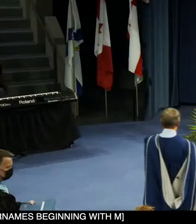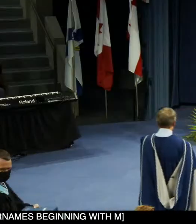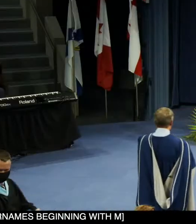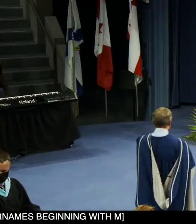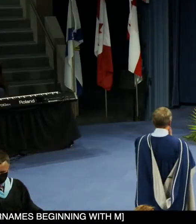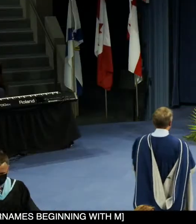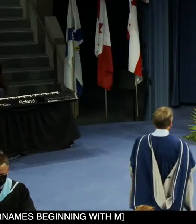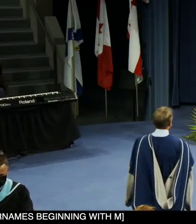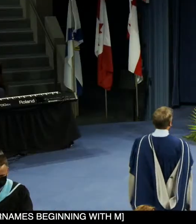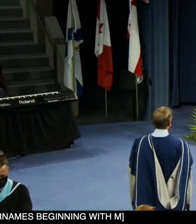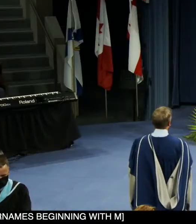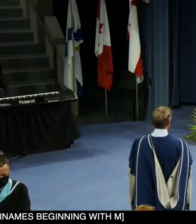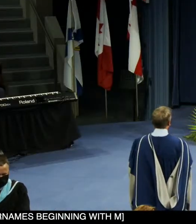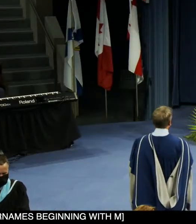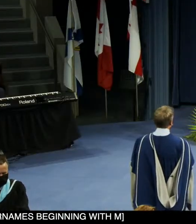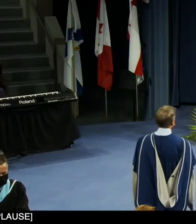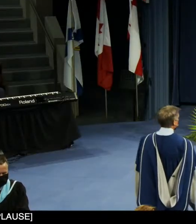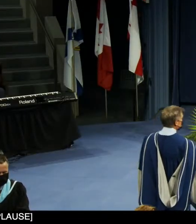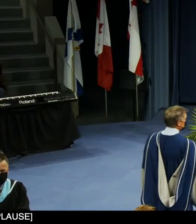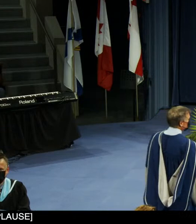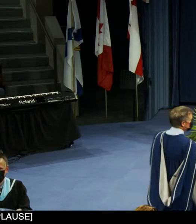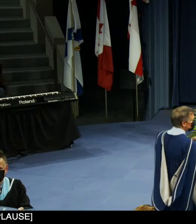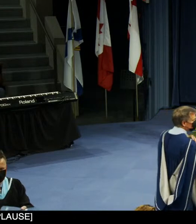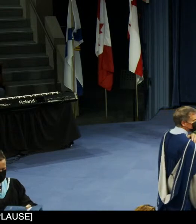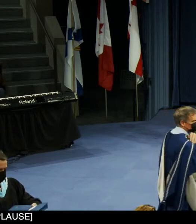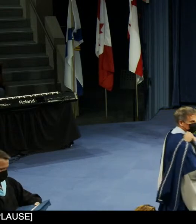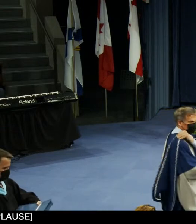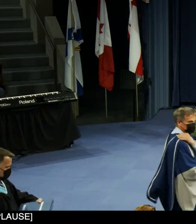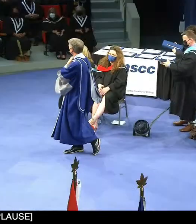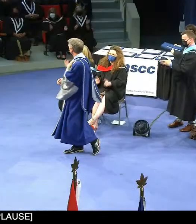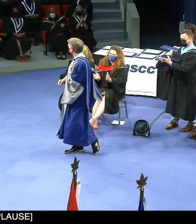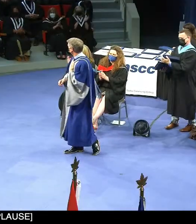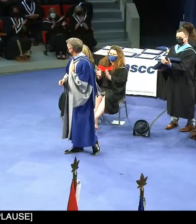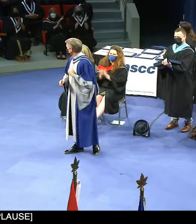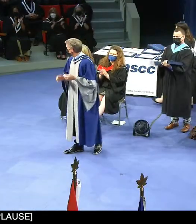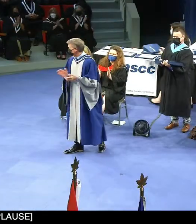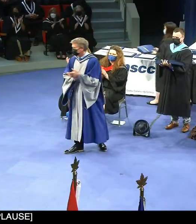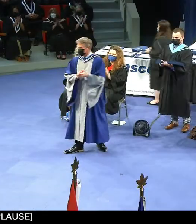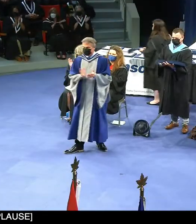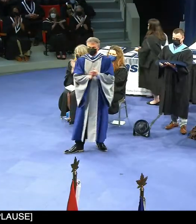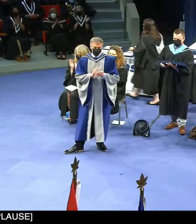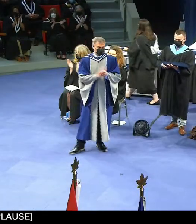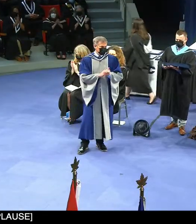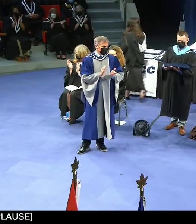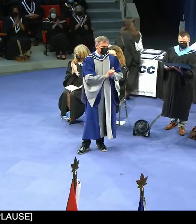Mr. President, the graduates for the Graduate Certificate in Finance.